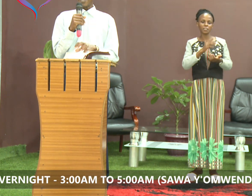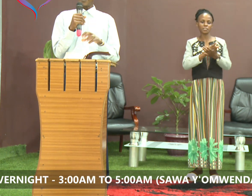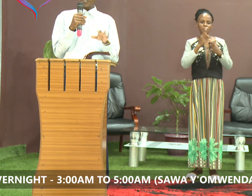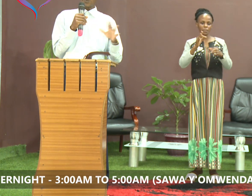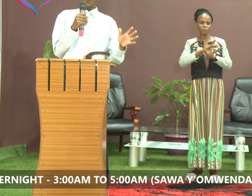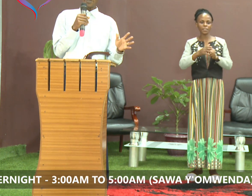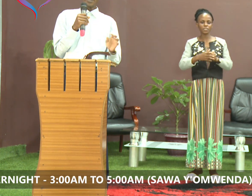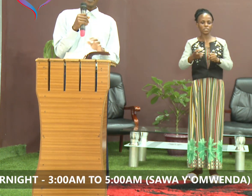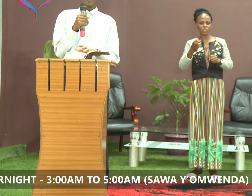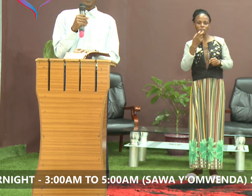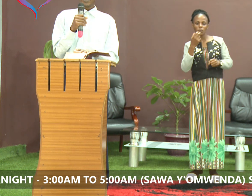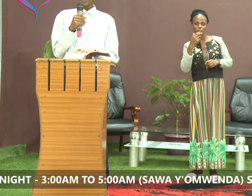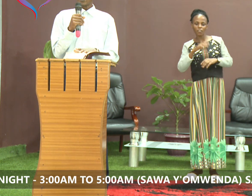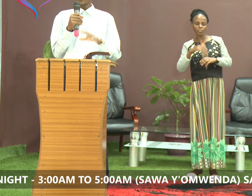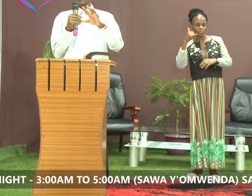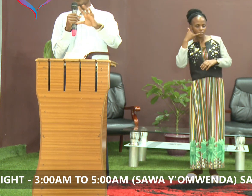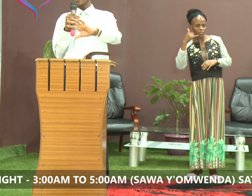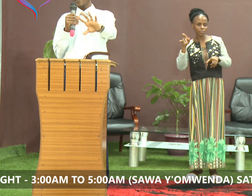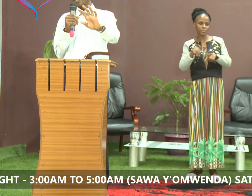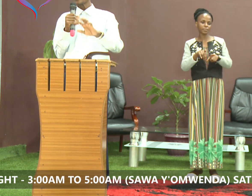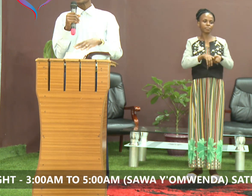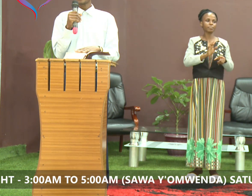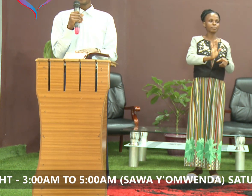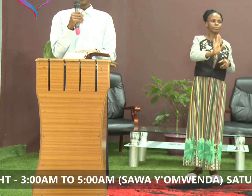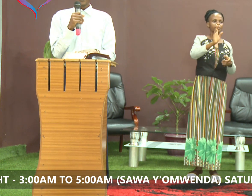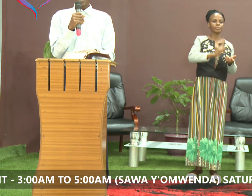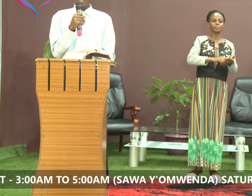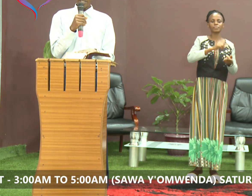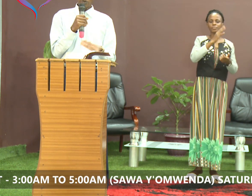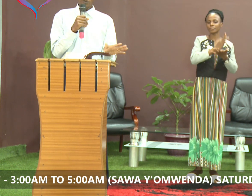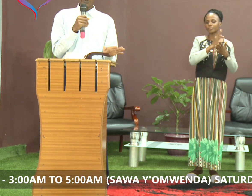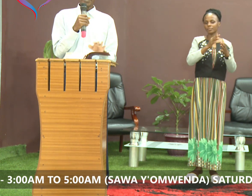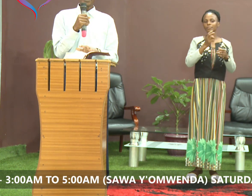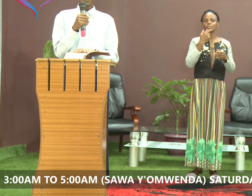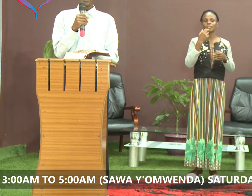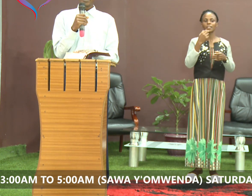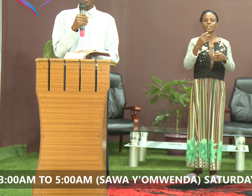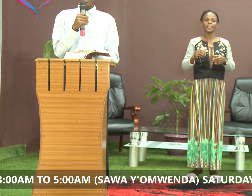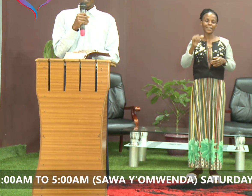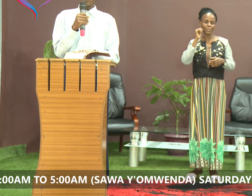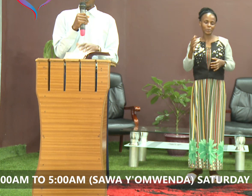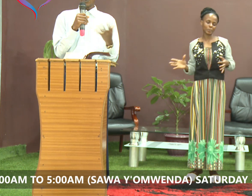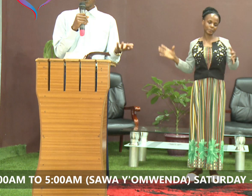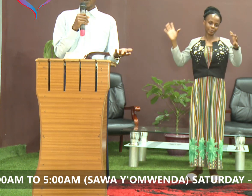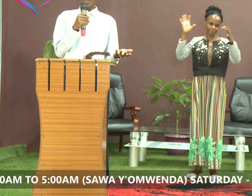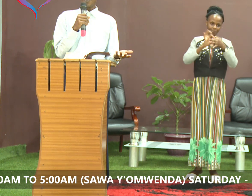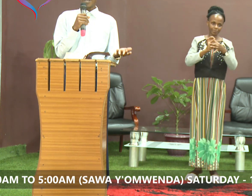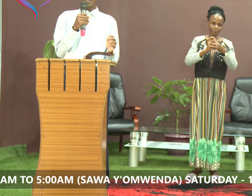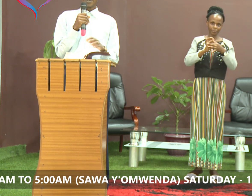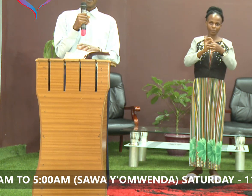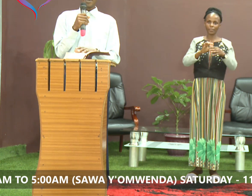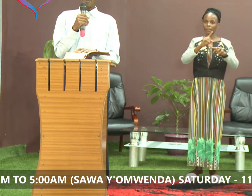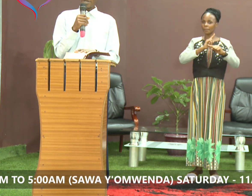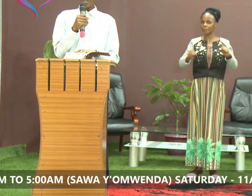some funny things on phone. Obumusesa, she also gets funny things. Ngamwebaka, and then you go to bed. And tomorrow you come na back.